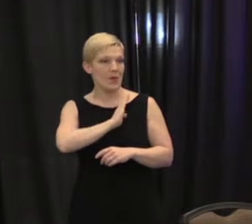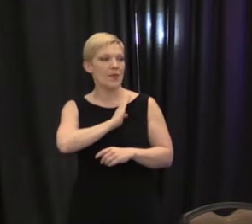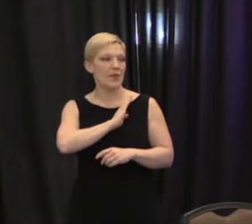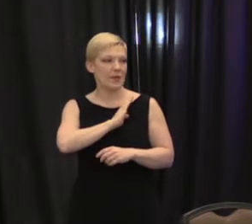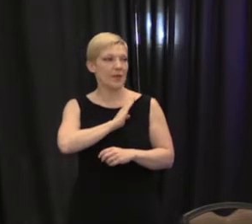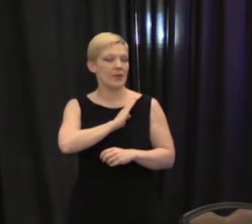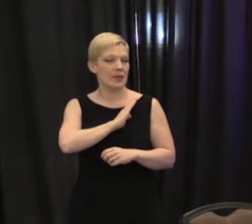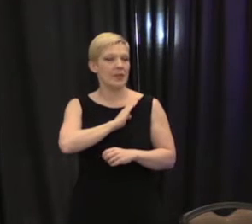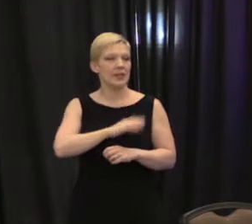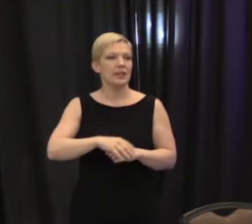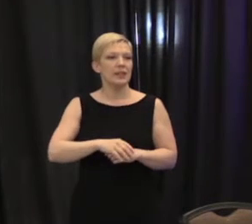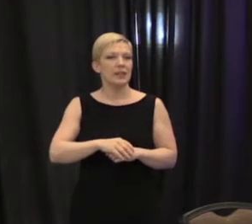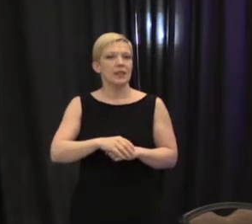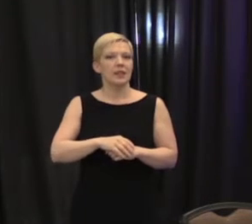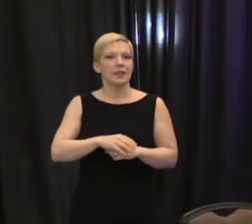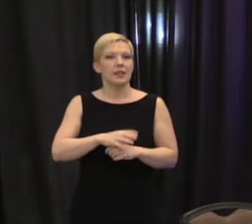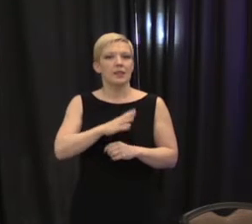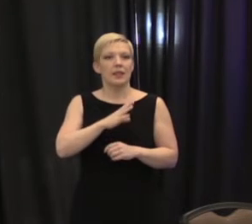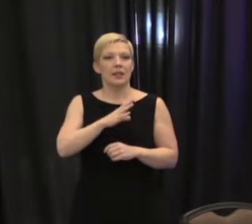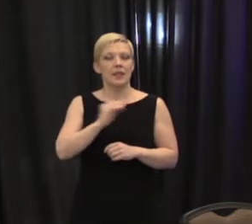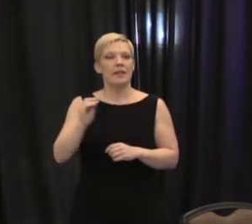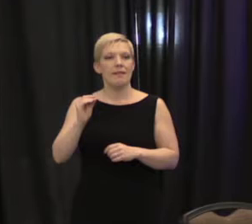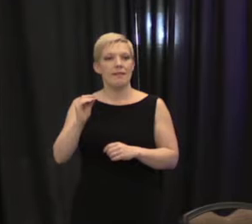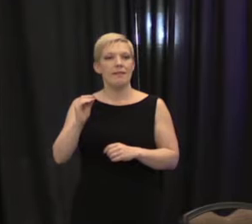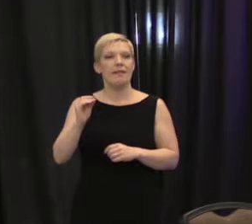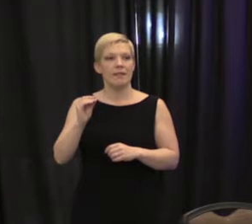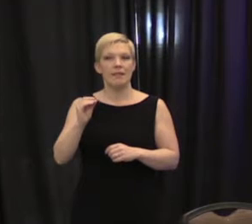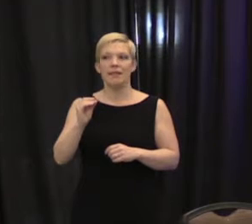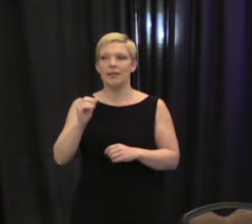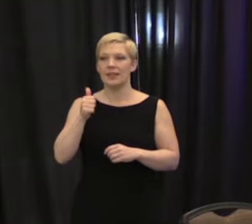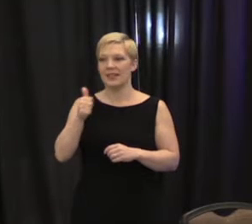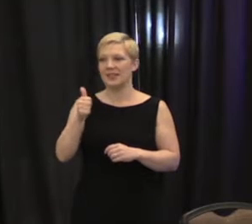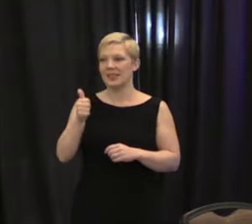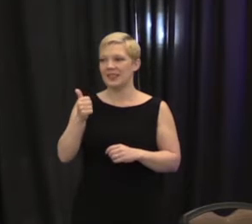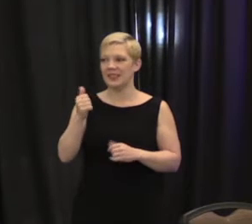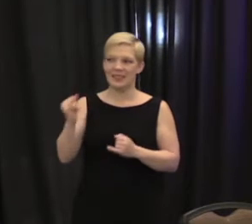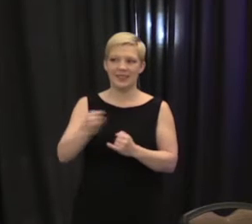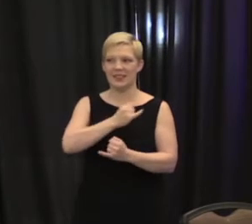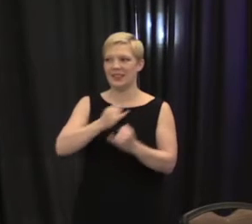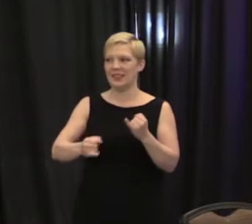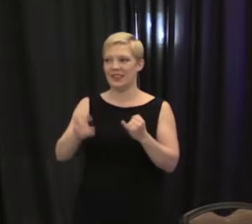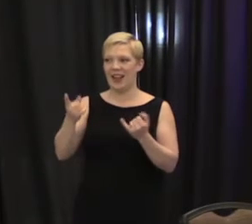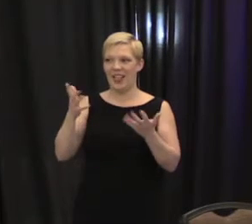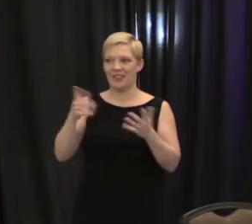And for last, she's already blushing.